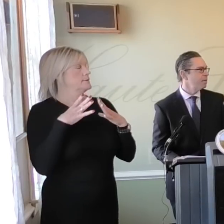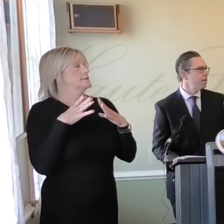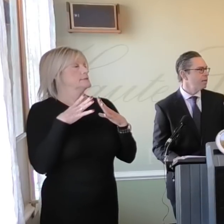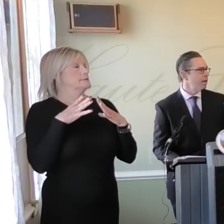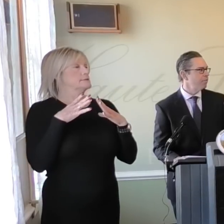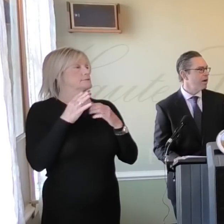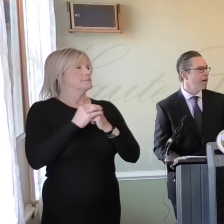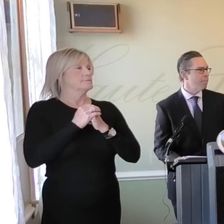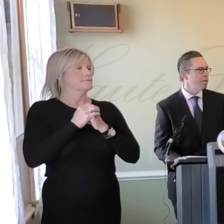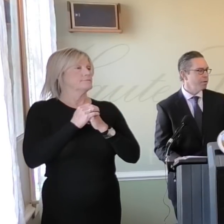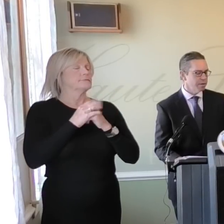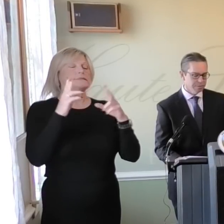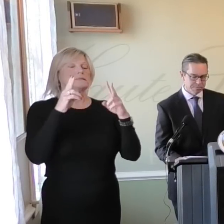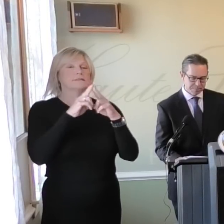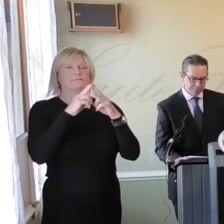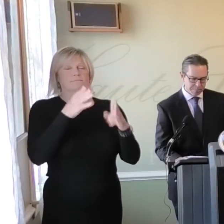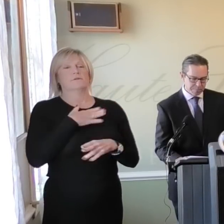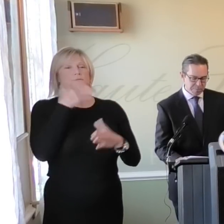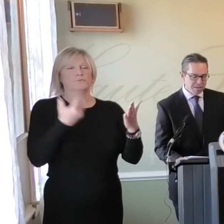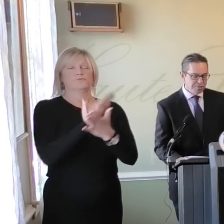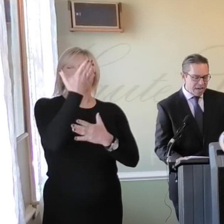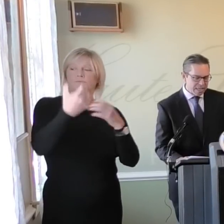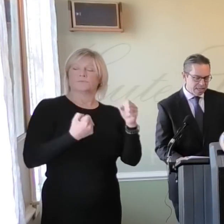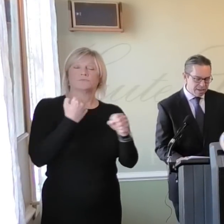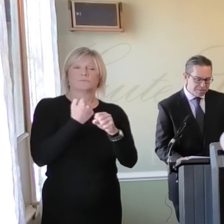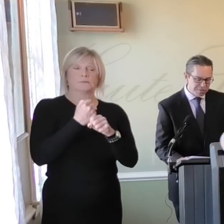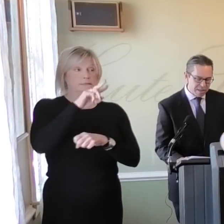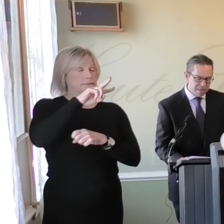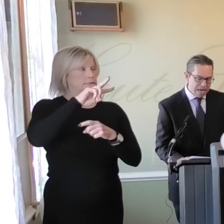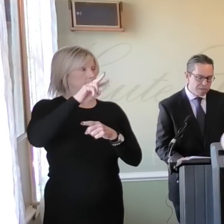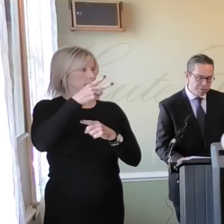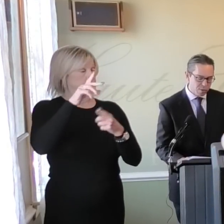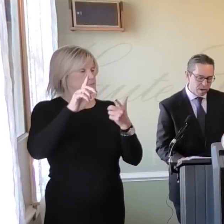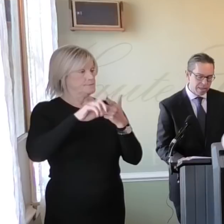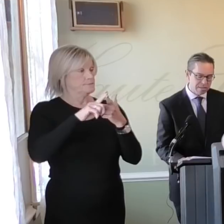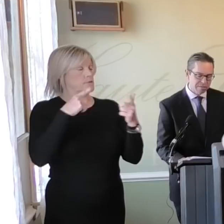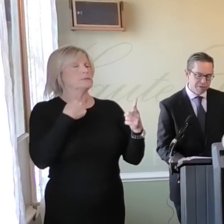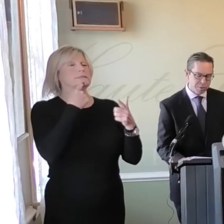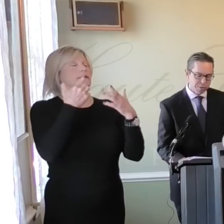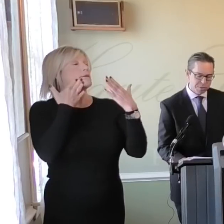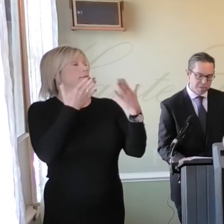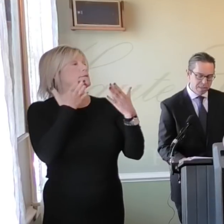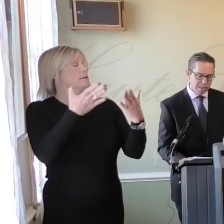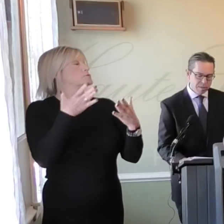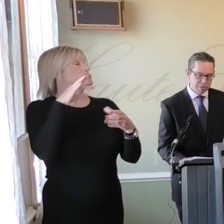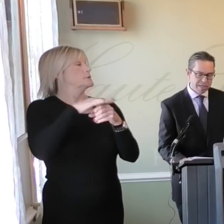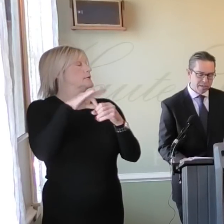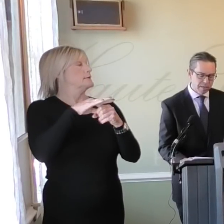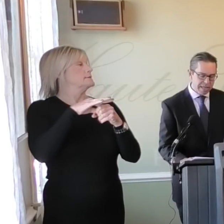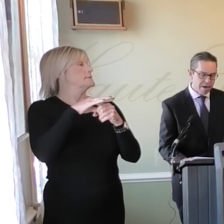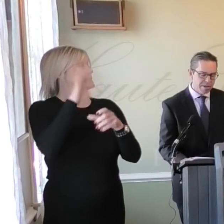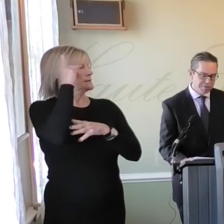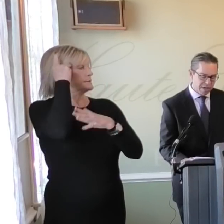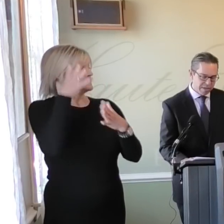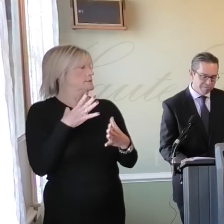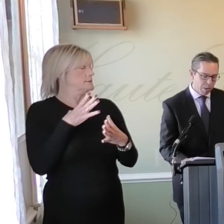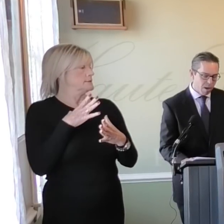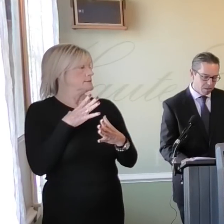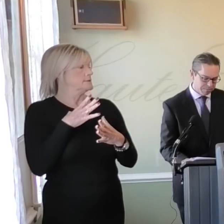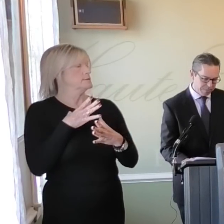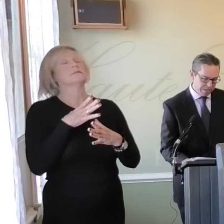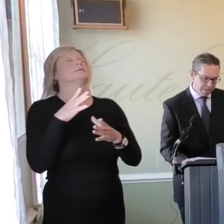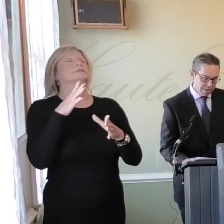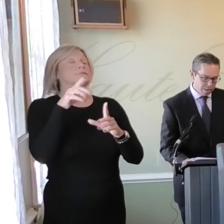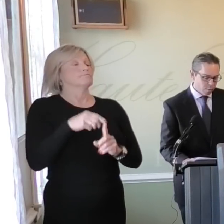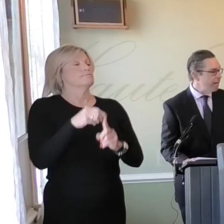least a very happy new year. Second, I'd like to say thank you to our elected officials, particularly County Executive